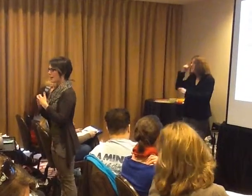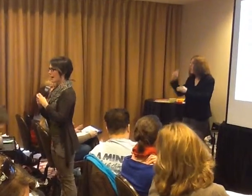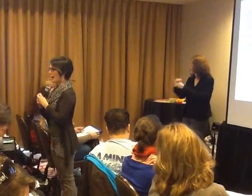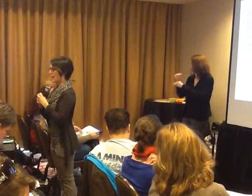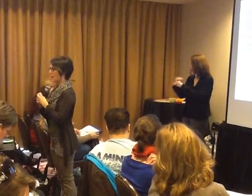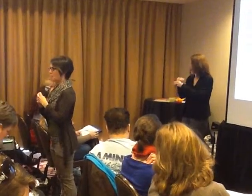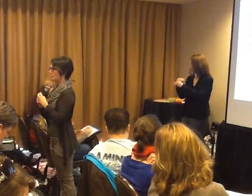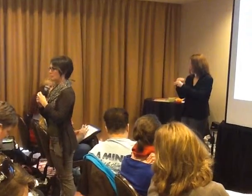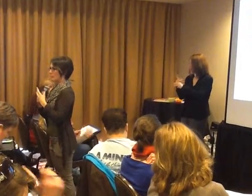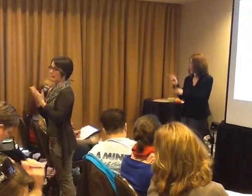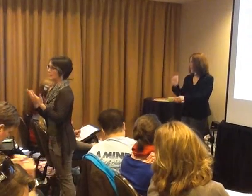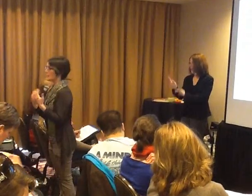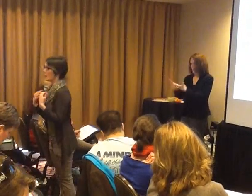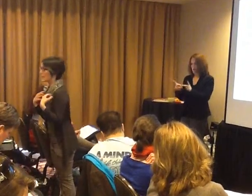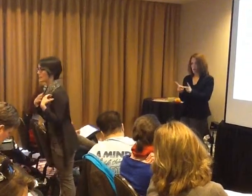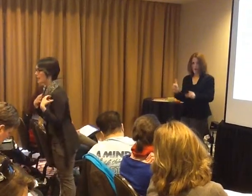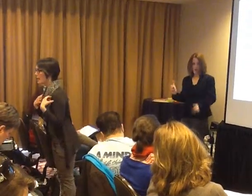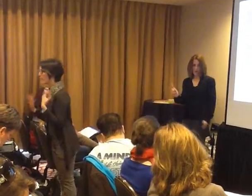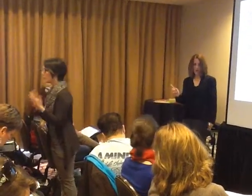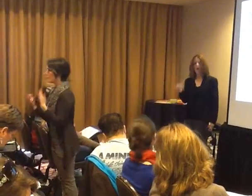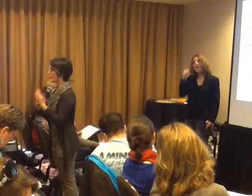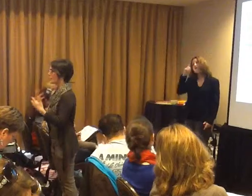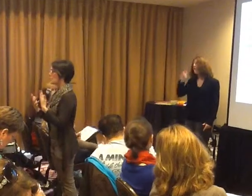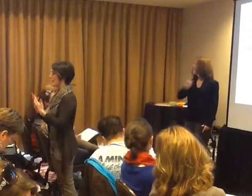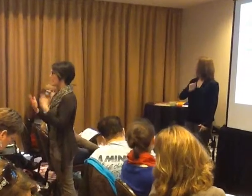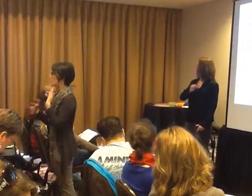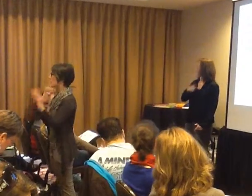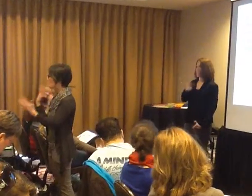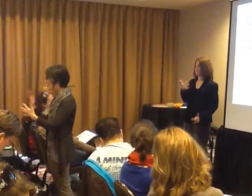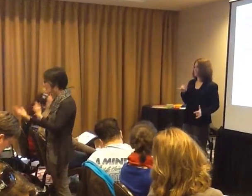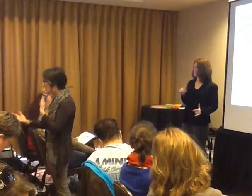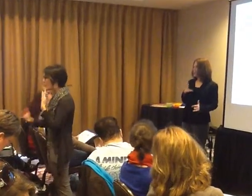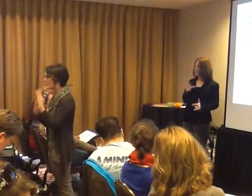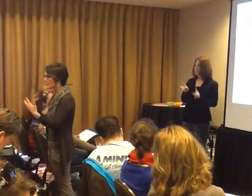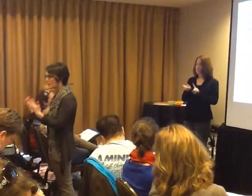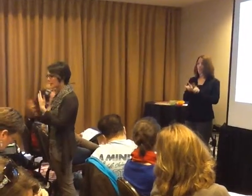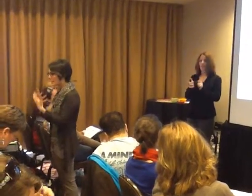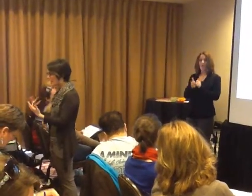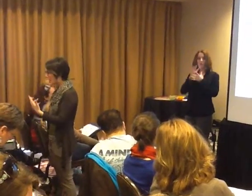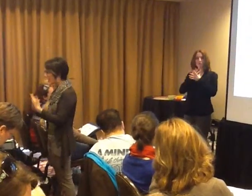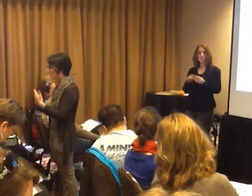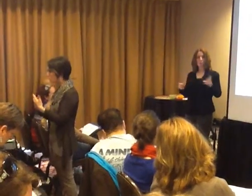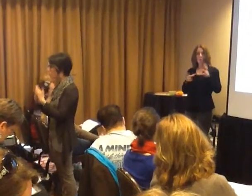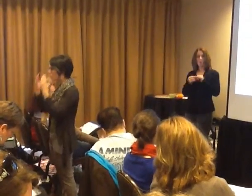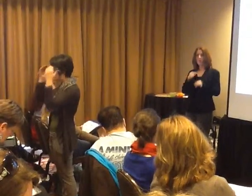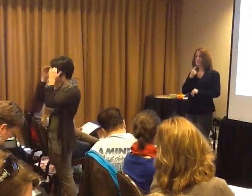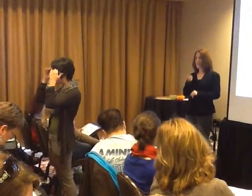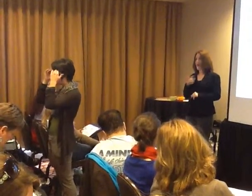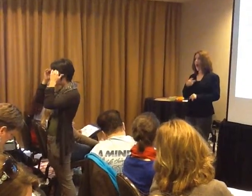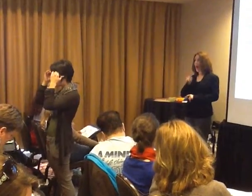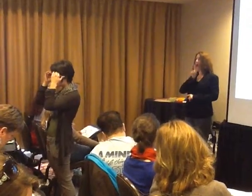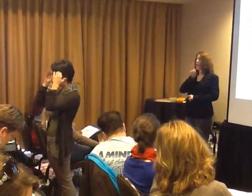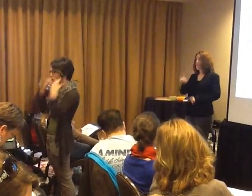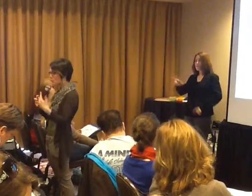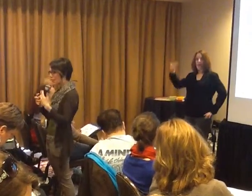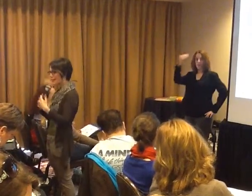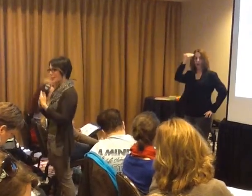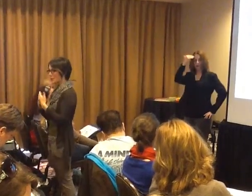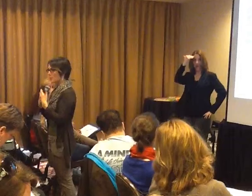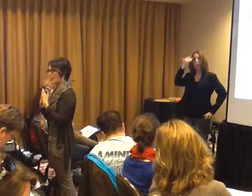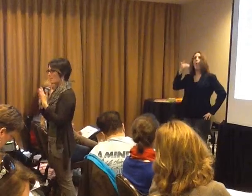think, at least for myself, I feel like more like in storytelling and things like that, I would really be aware to